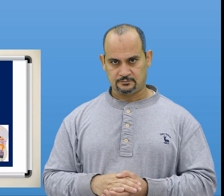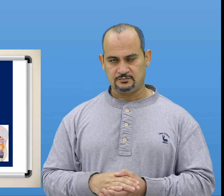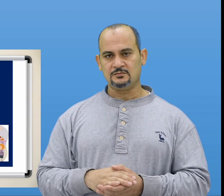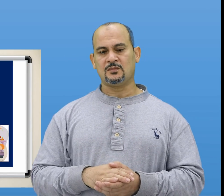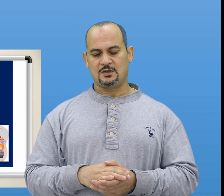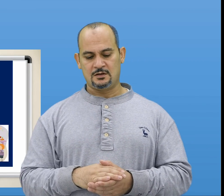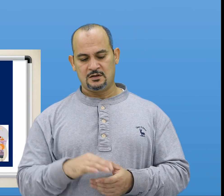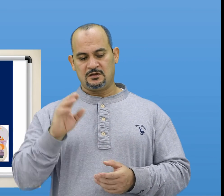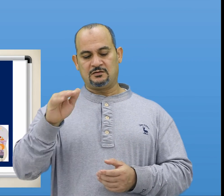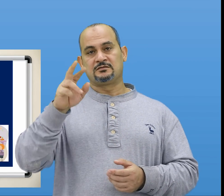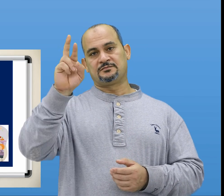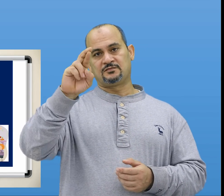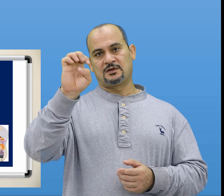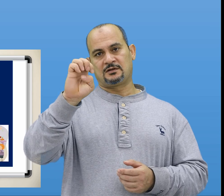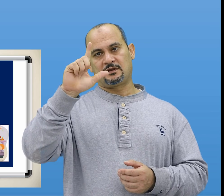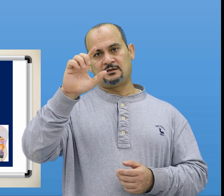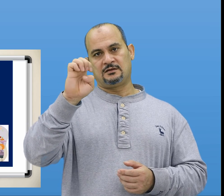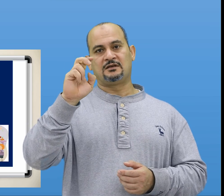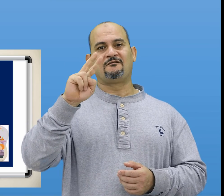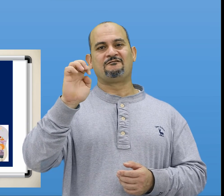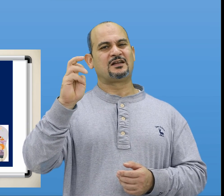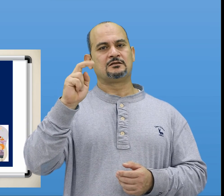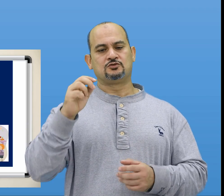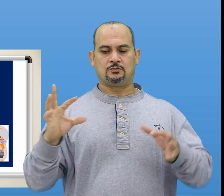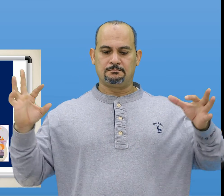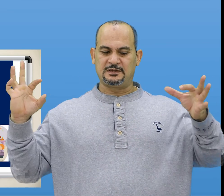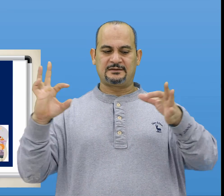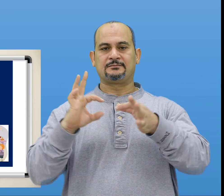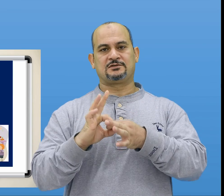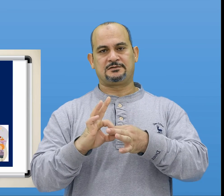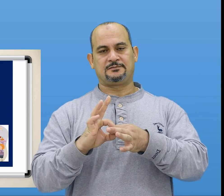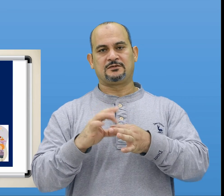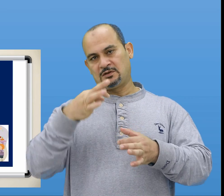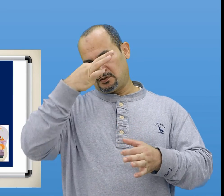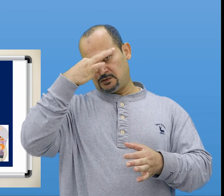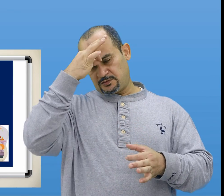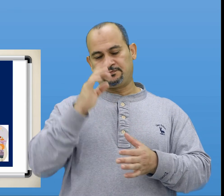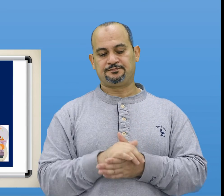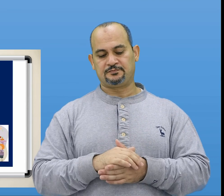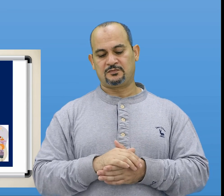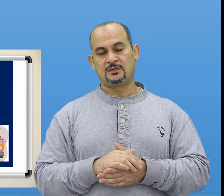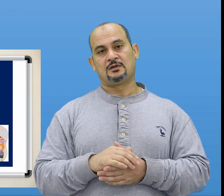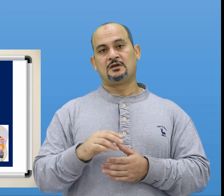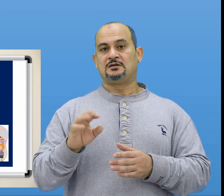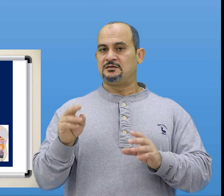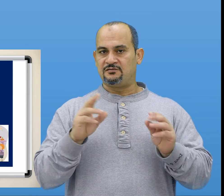the family. Of course, to sit back, to take a breathing space and relax with the family members. And it's a